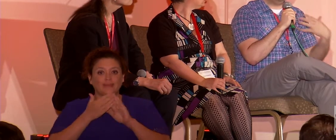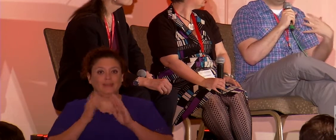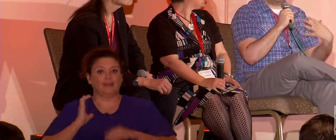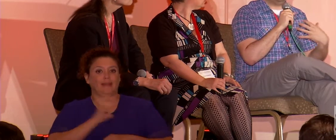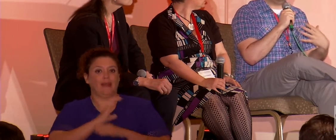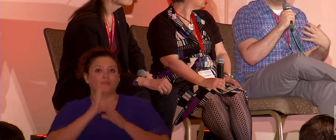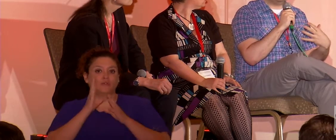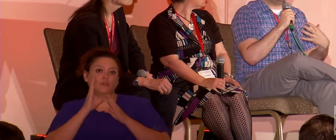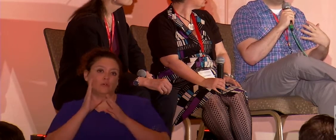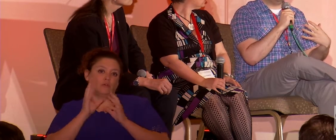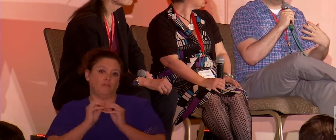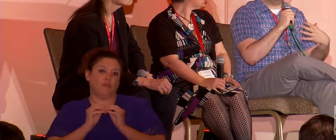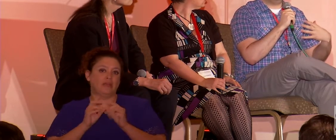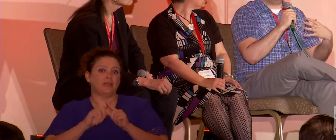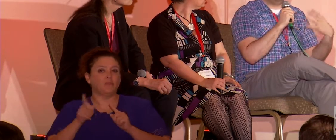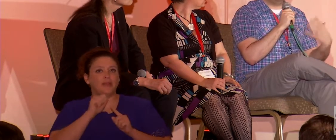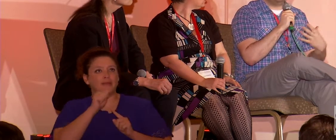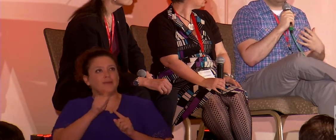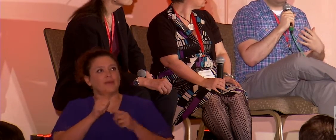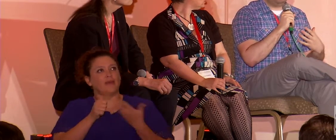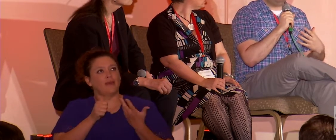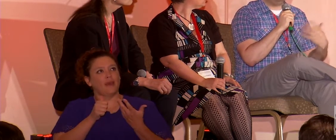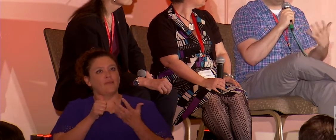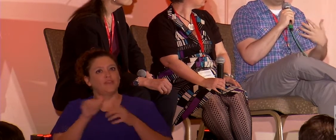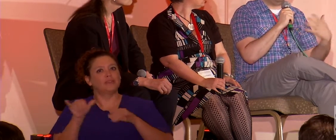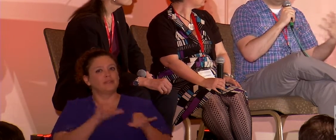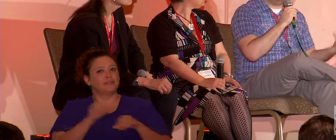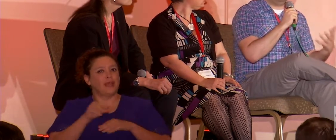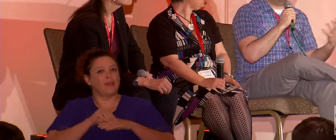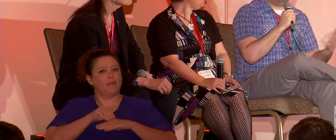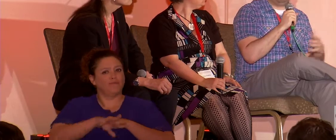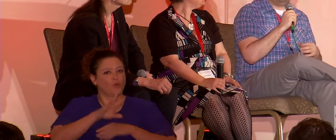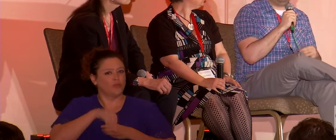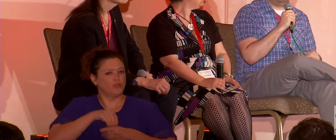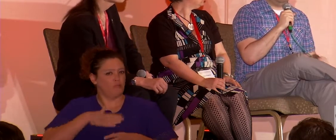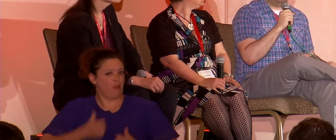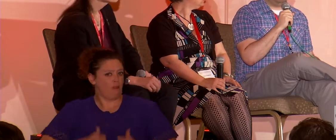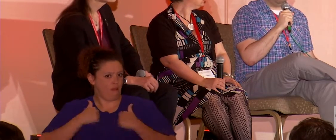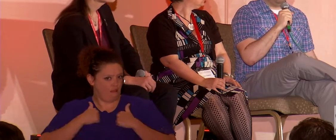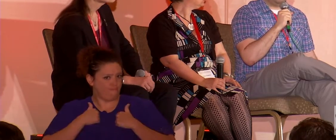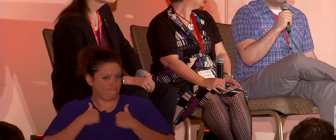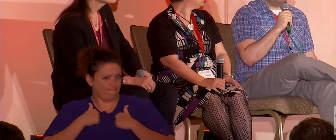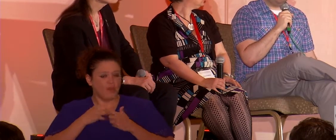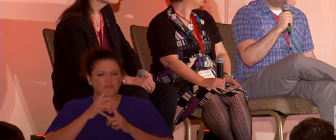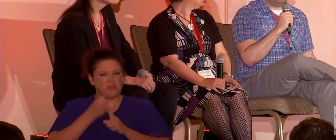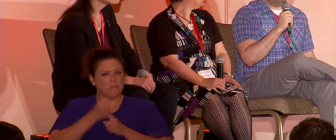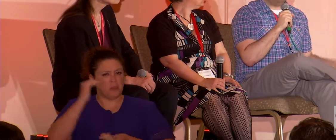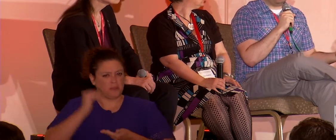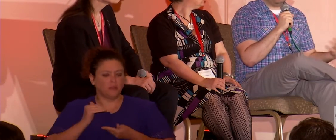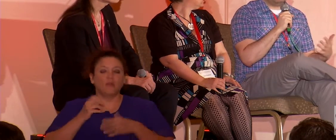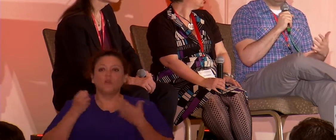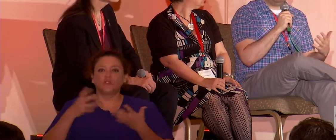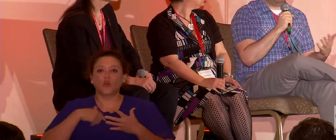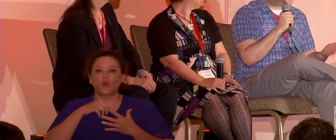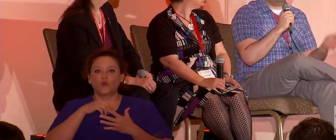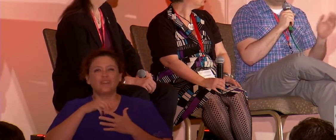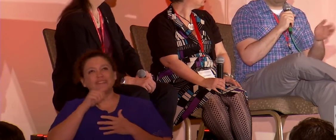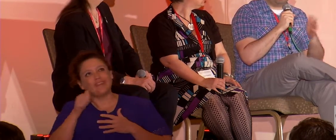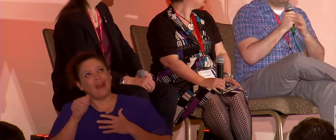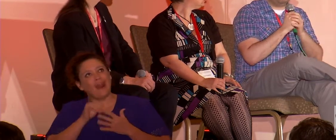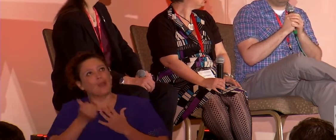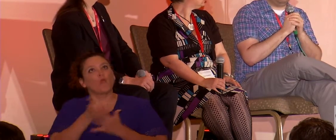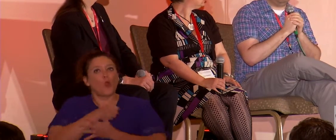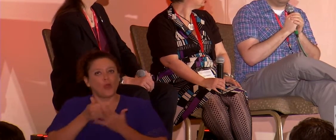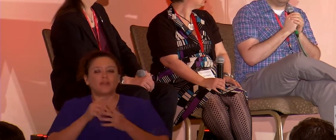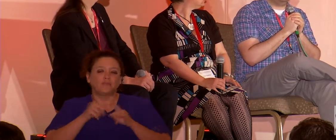like, has the same sort of impetus in my life, and so I sort of don't necessarily feel that I have to prioritize it as much. But